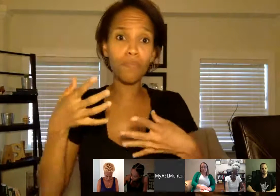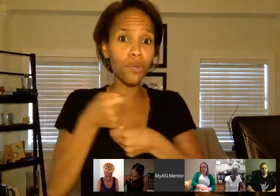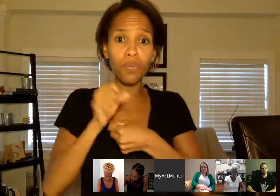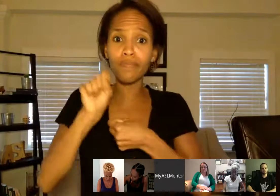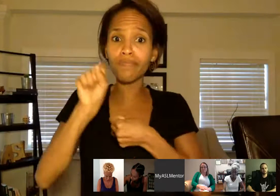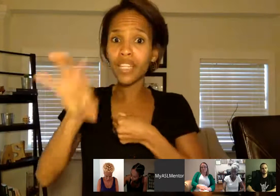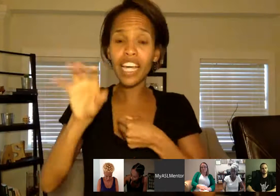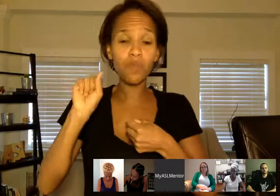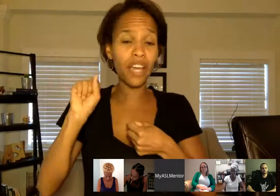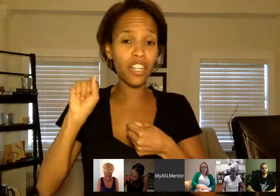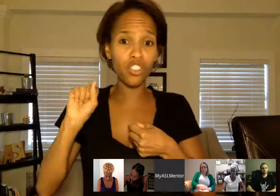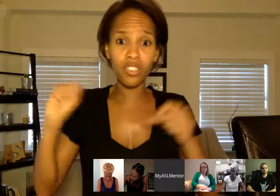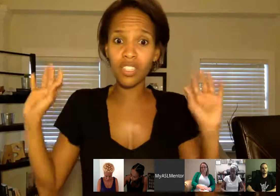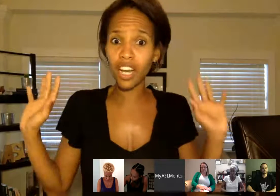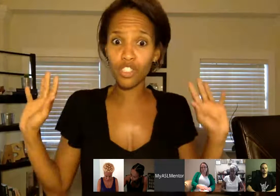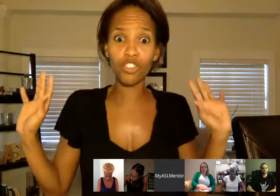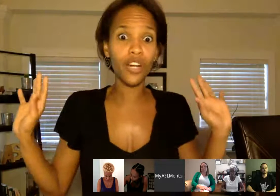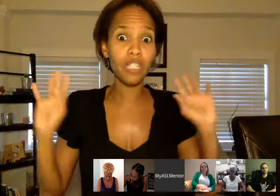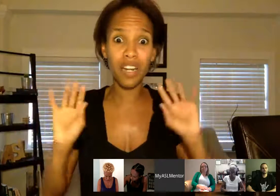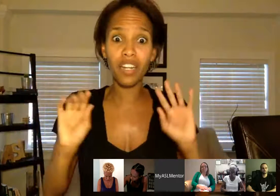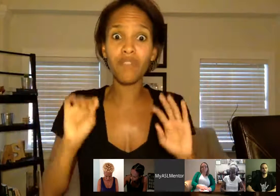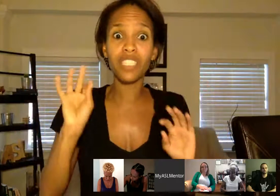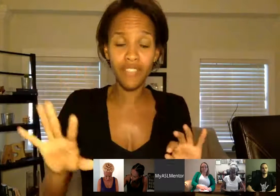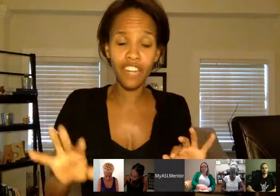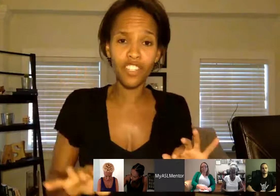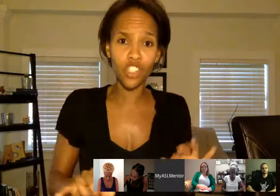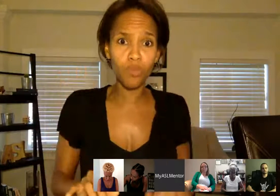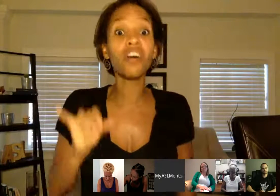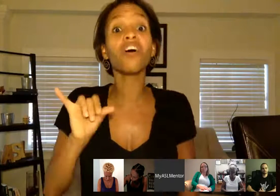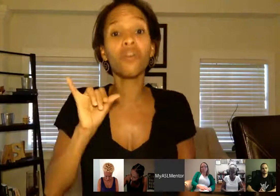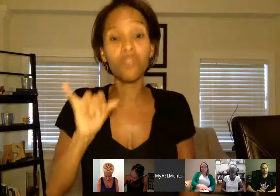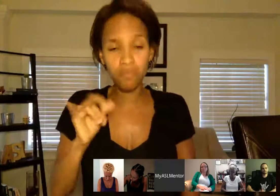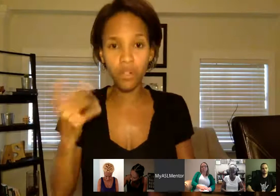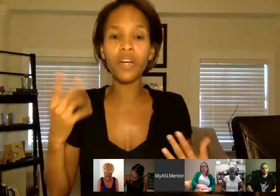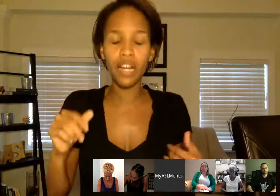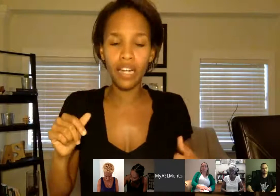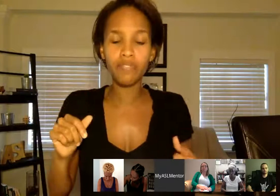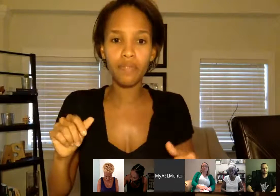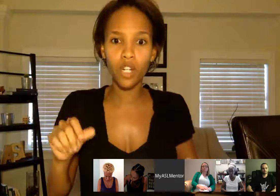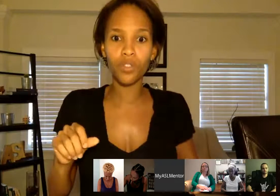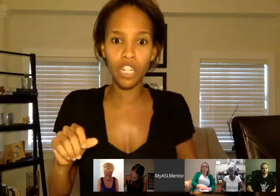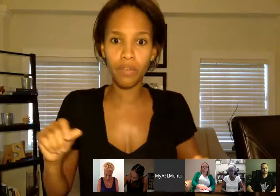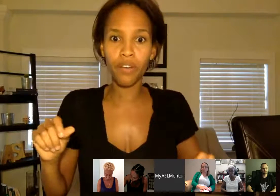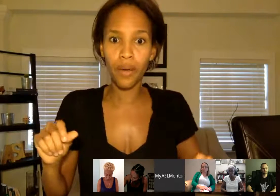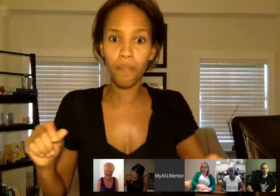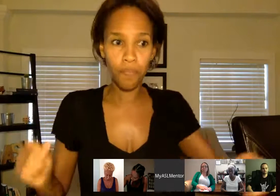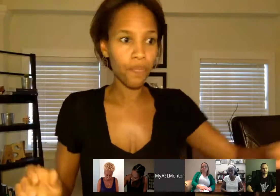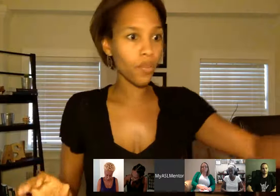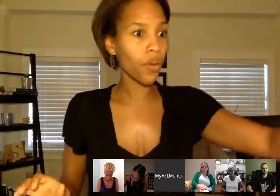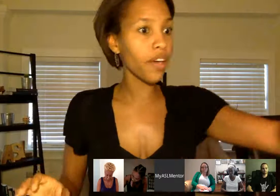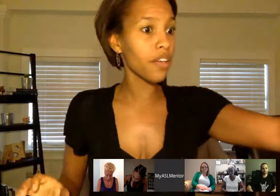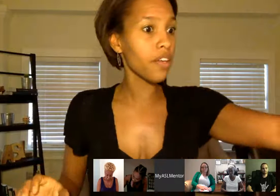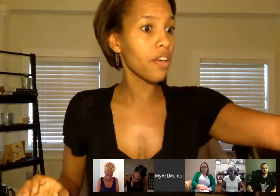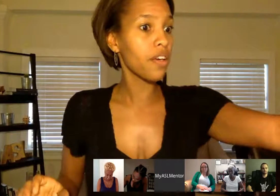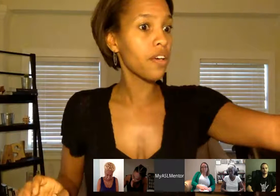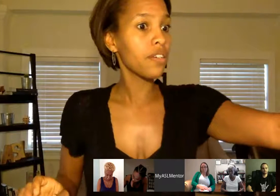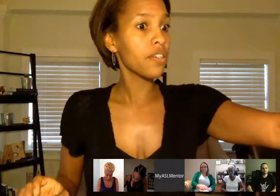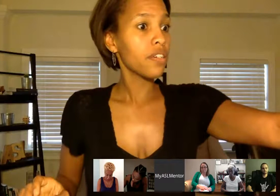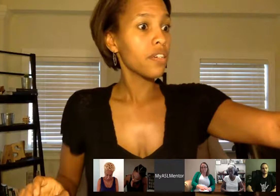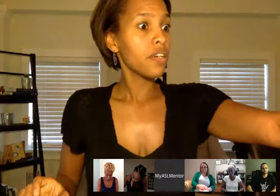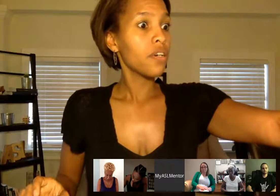quick, boop expansions, not too crazy, but enough to give the deaf consumer a, oh, I got it. I know what we're talking about now. Okay?